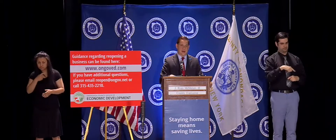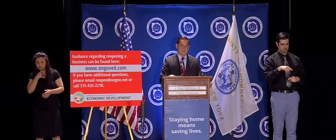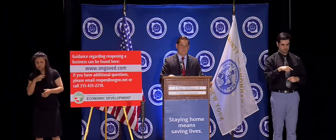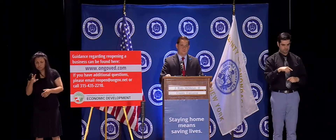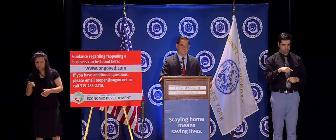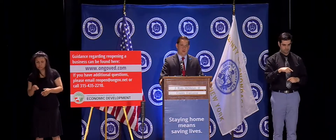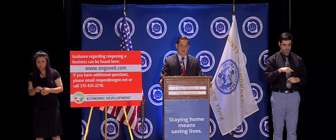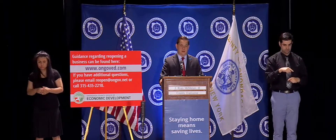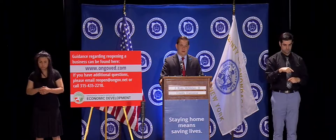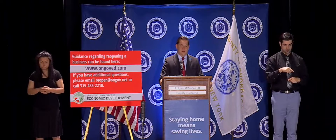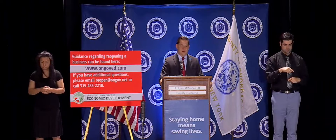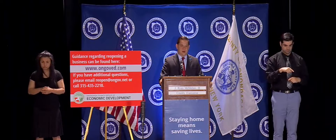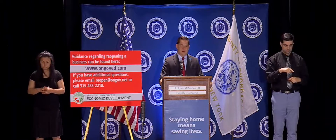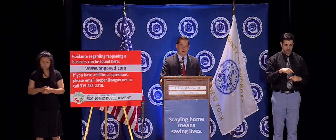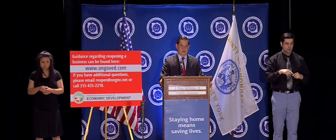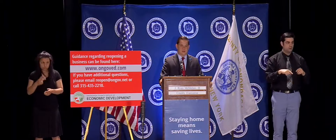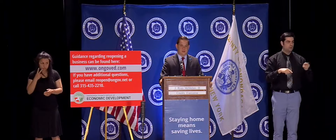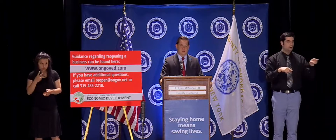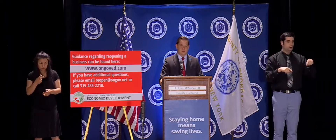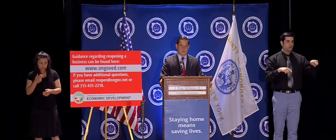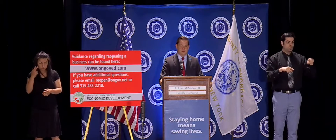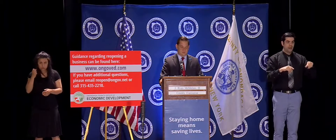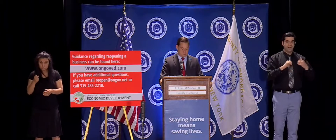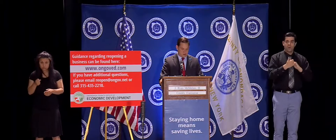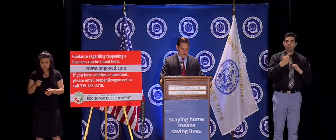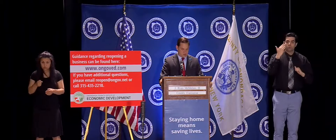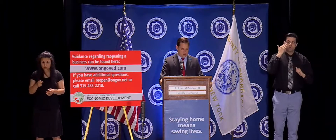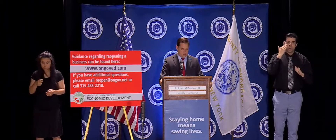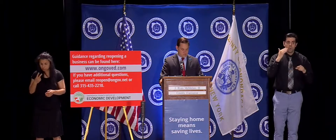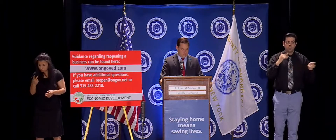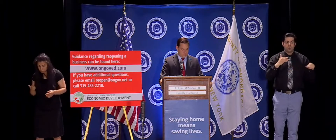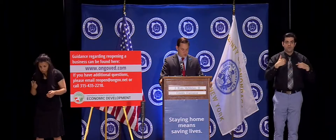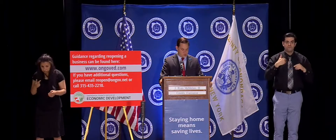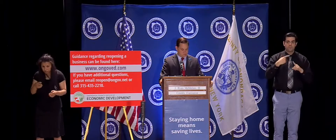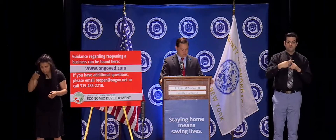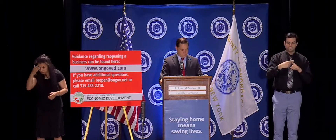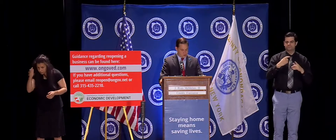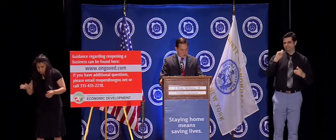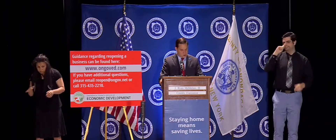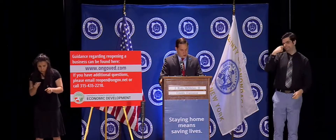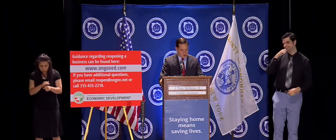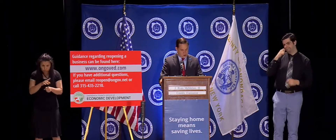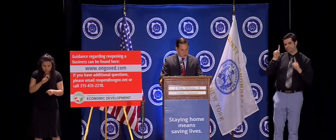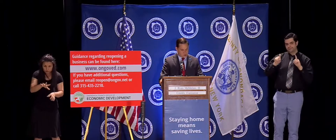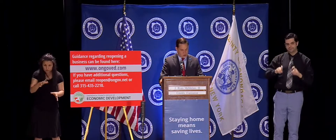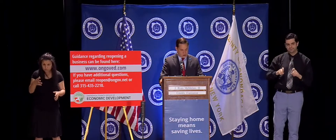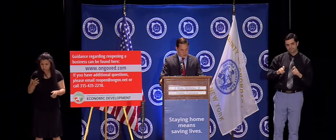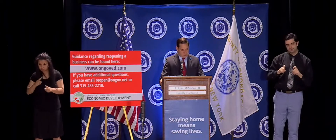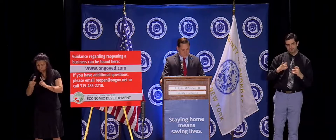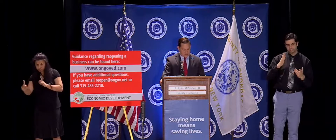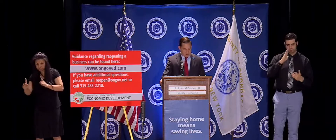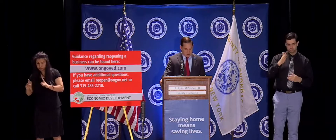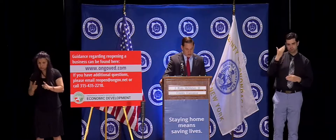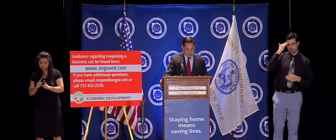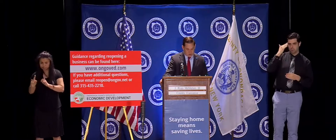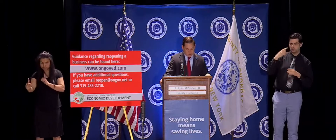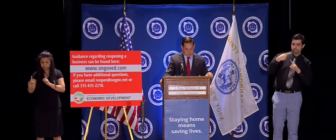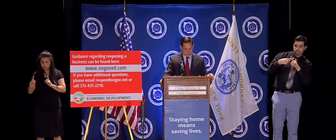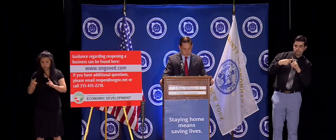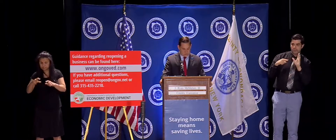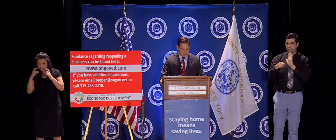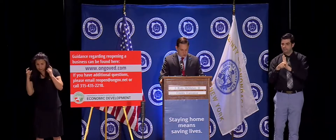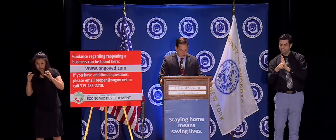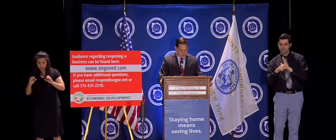recognize that and continue to be very, very vigilant. Restart,